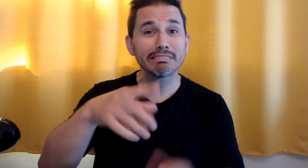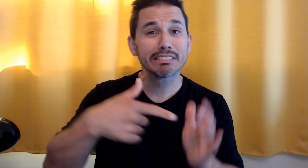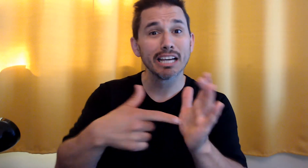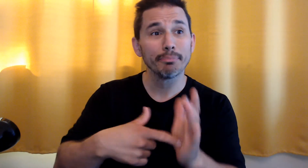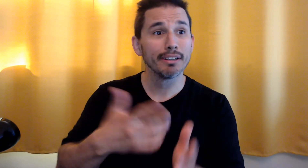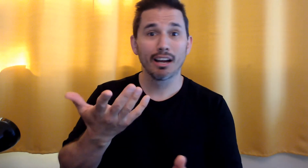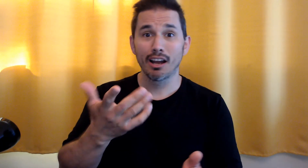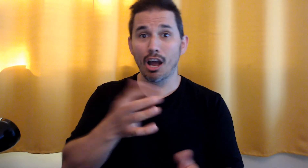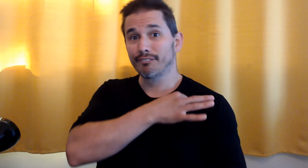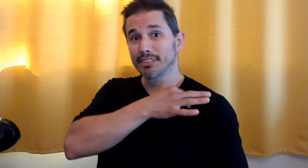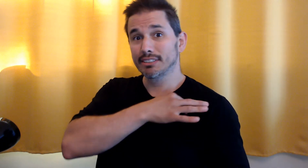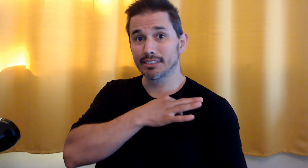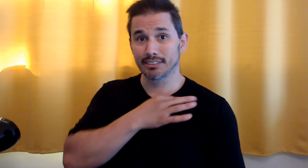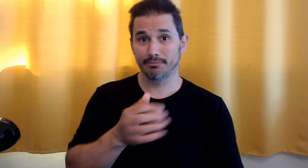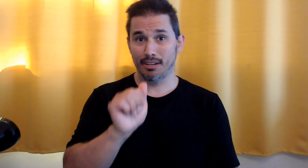So with that office example I gave,